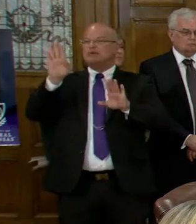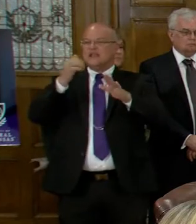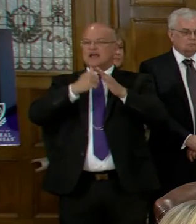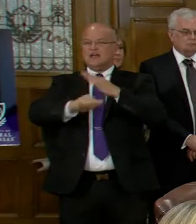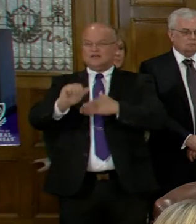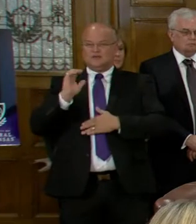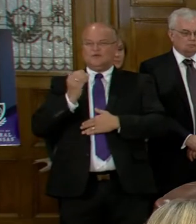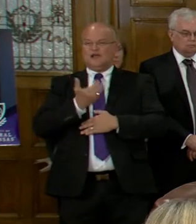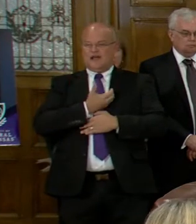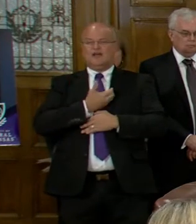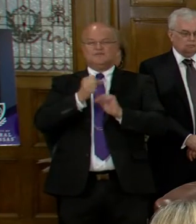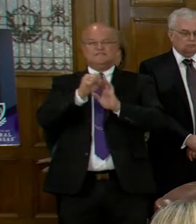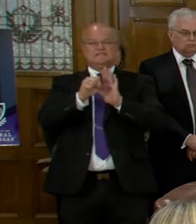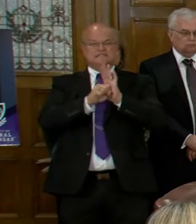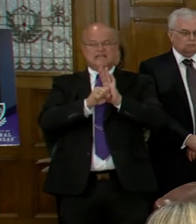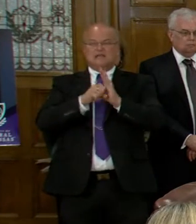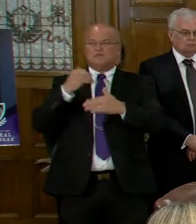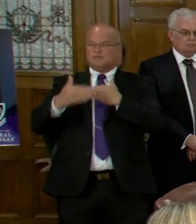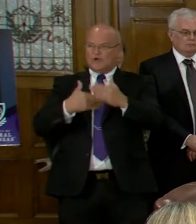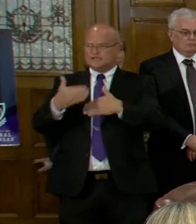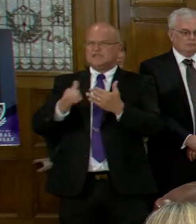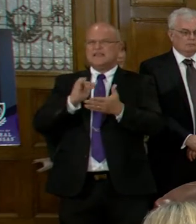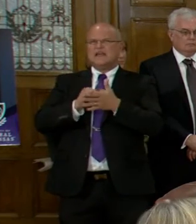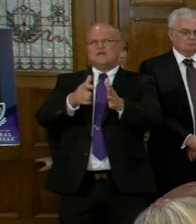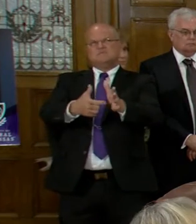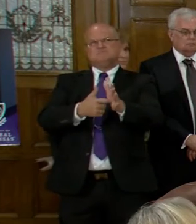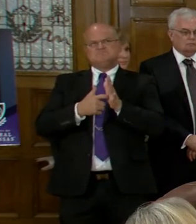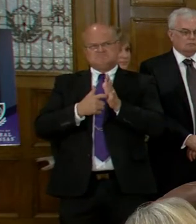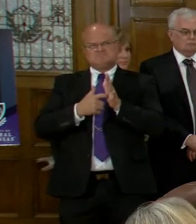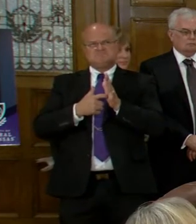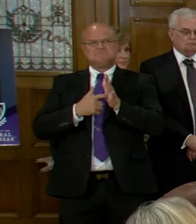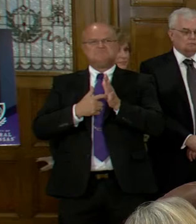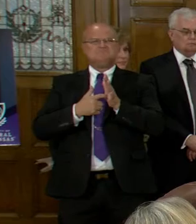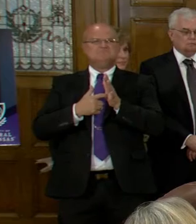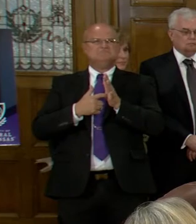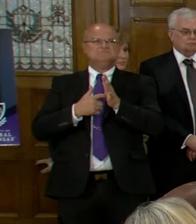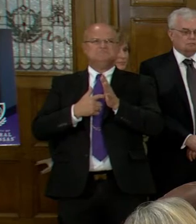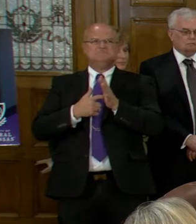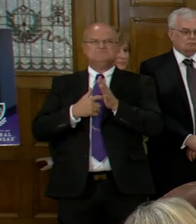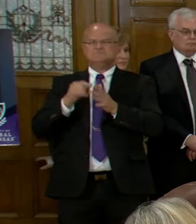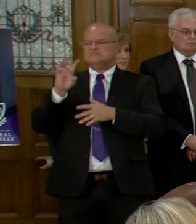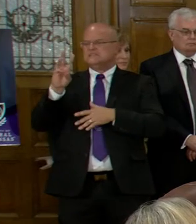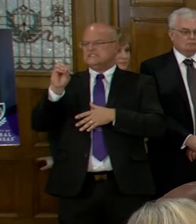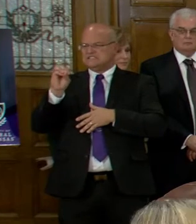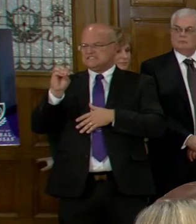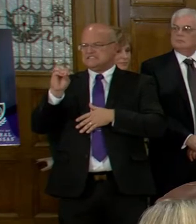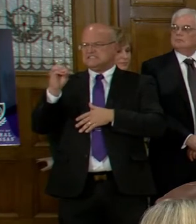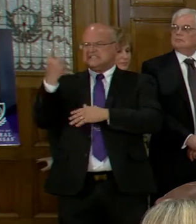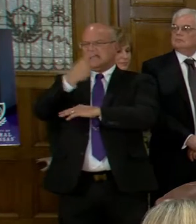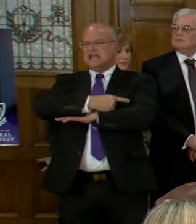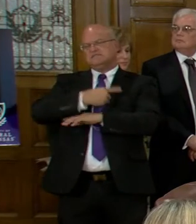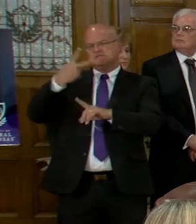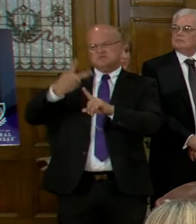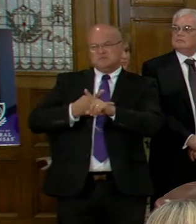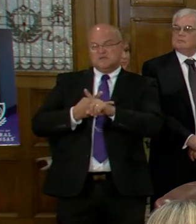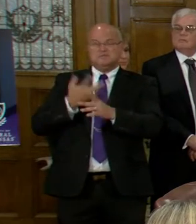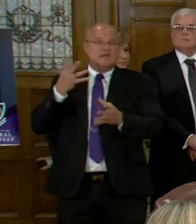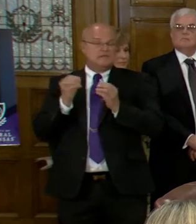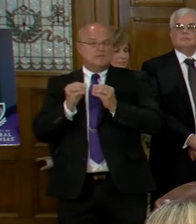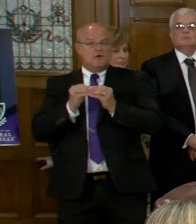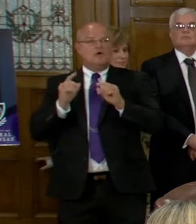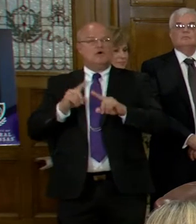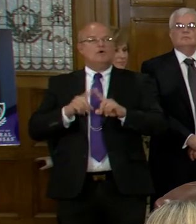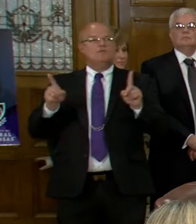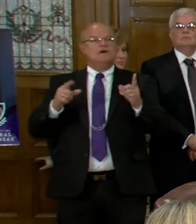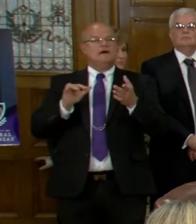our procurement process. That will probably take 60 days or more. And then